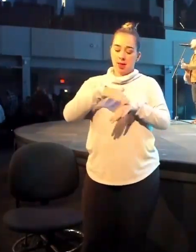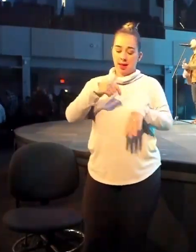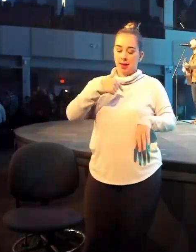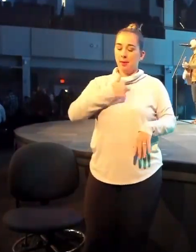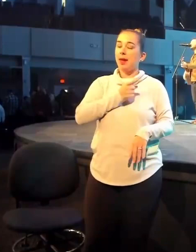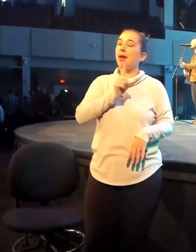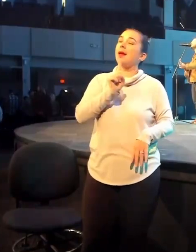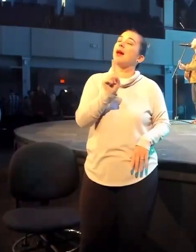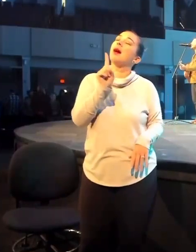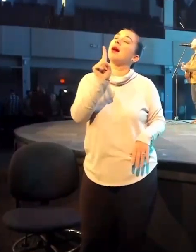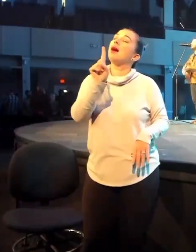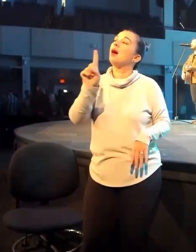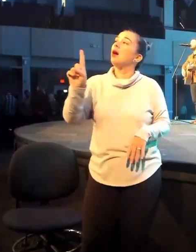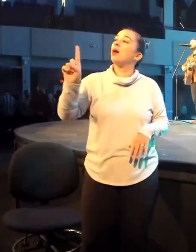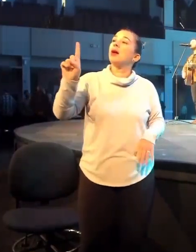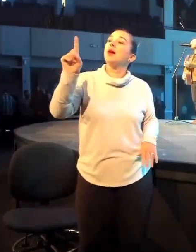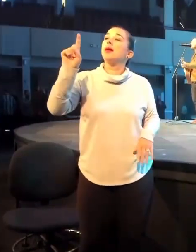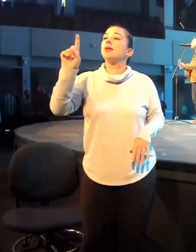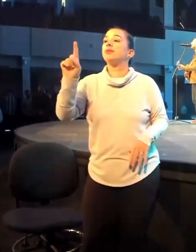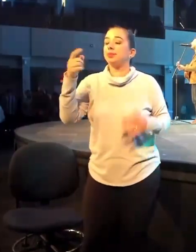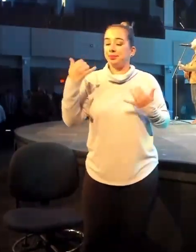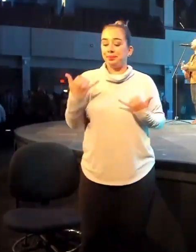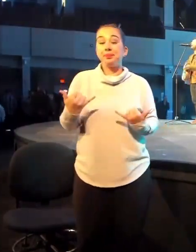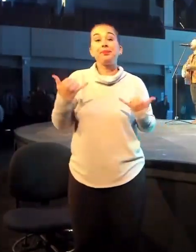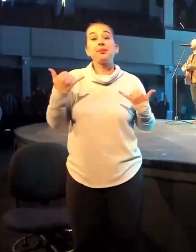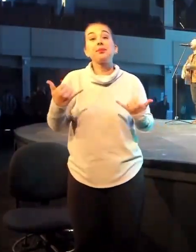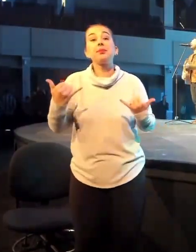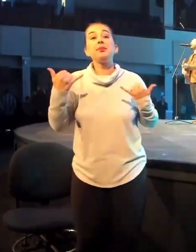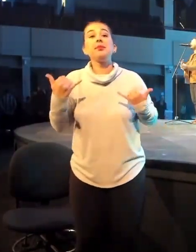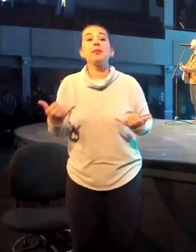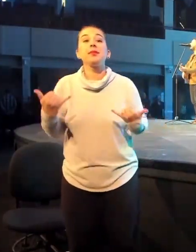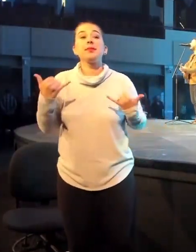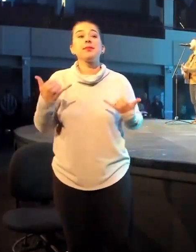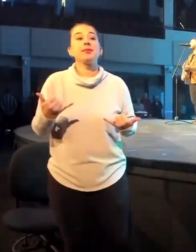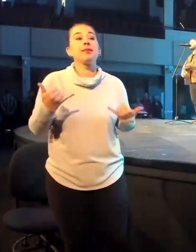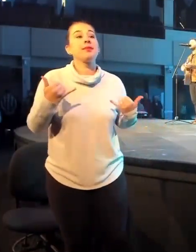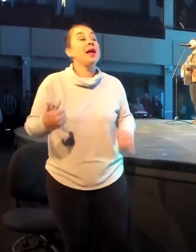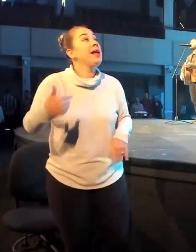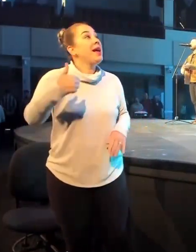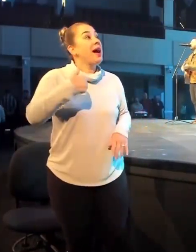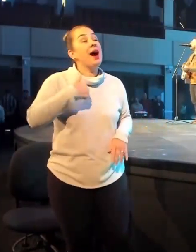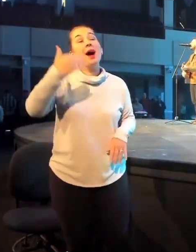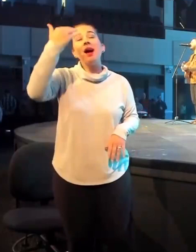is calling me out right now.